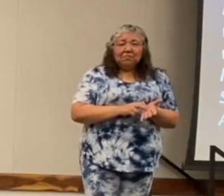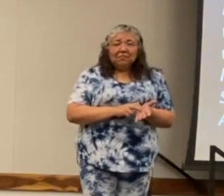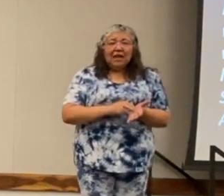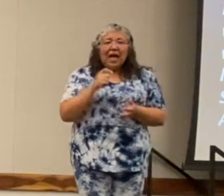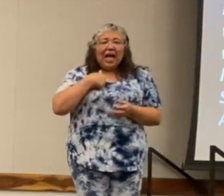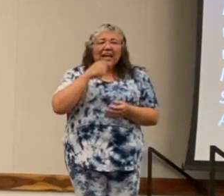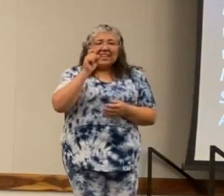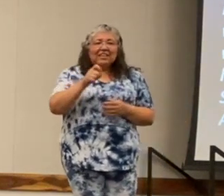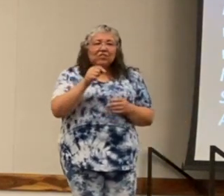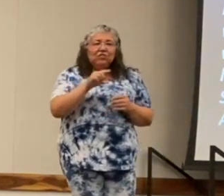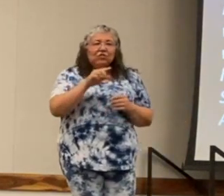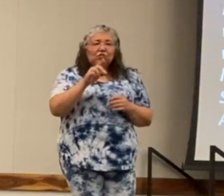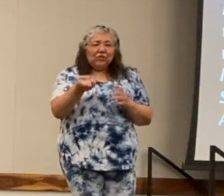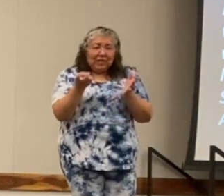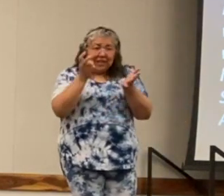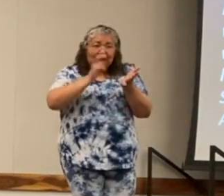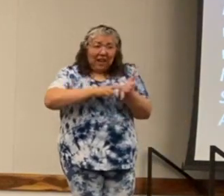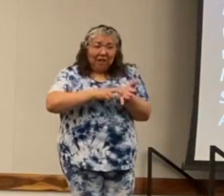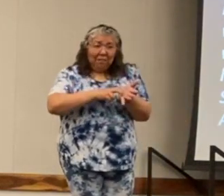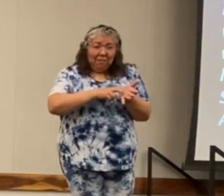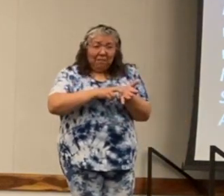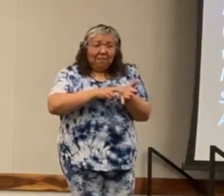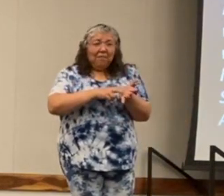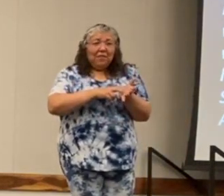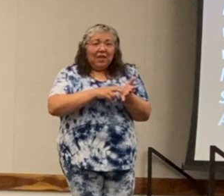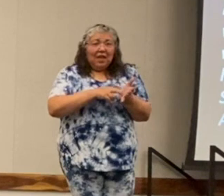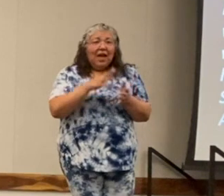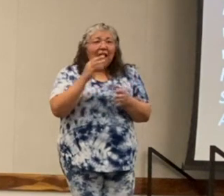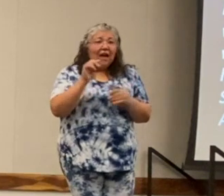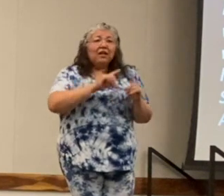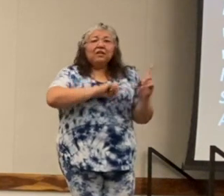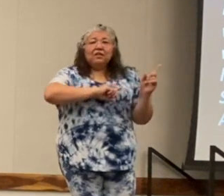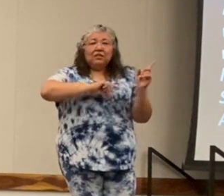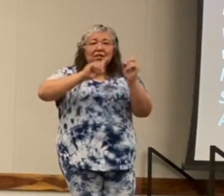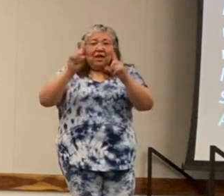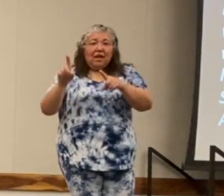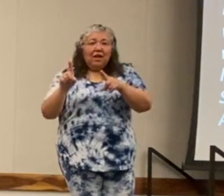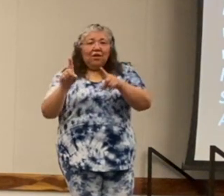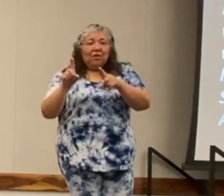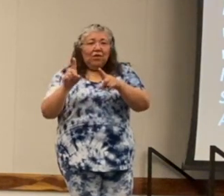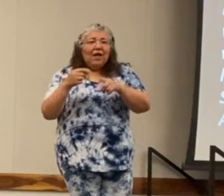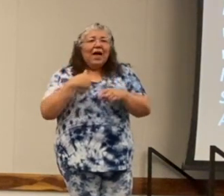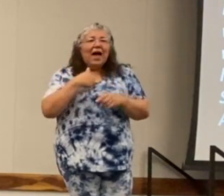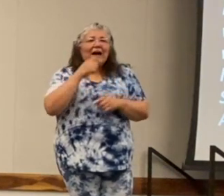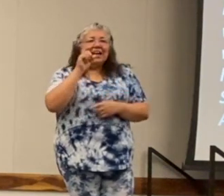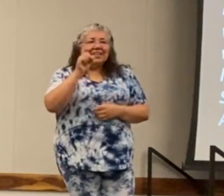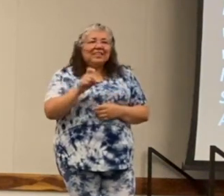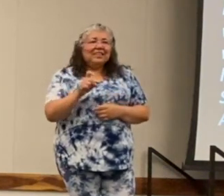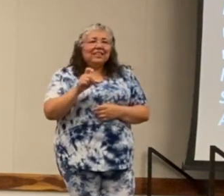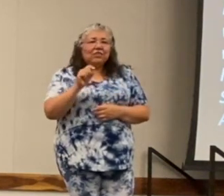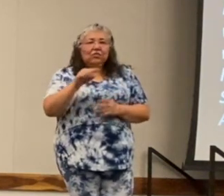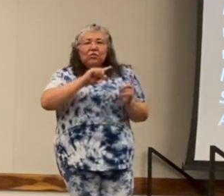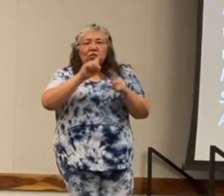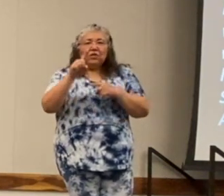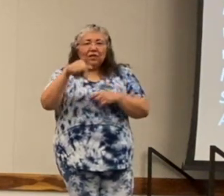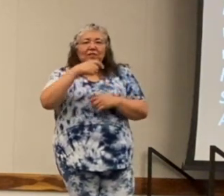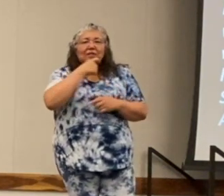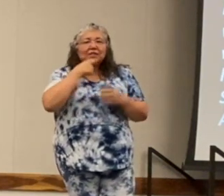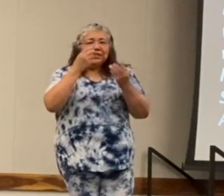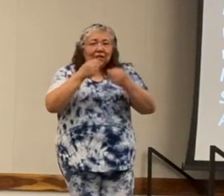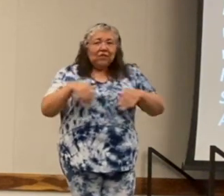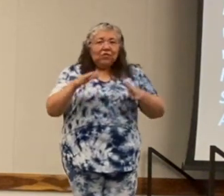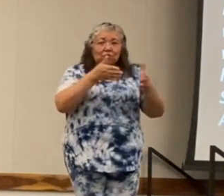I need you to get up and head out, and I want you to go down this desert